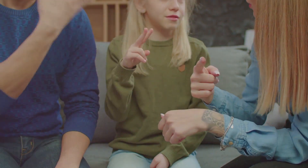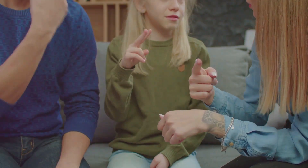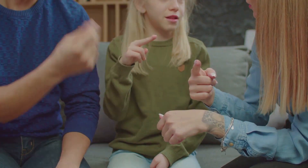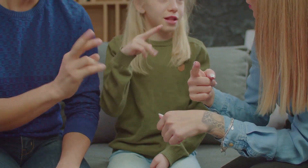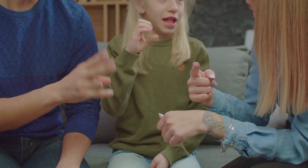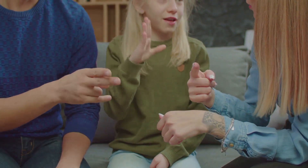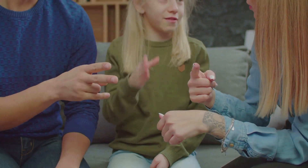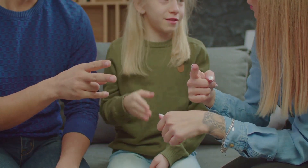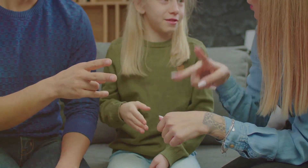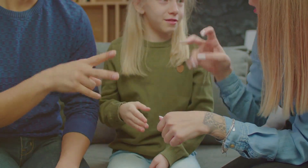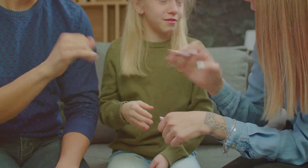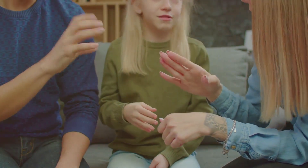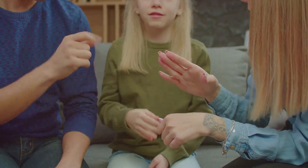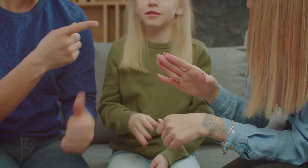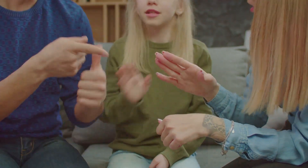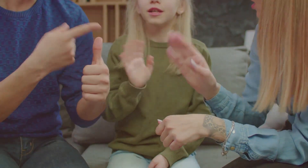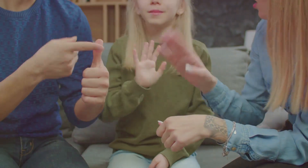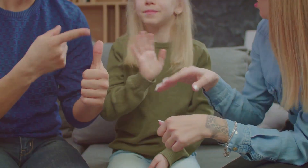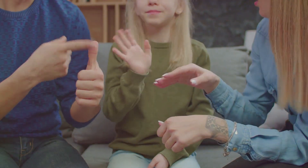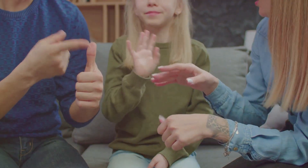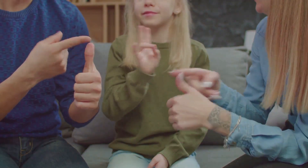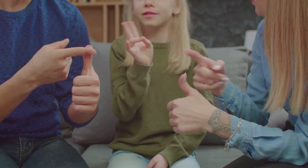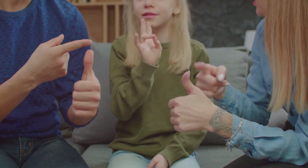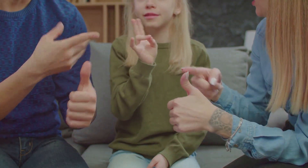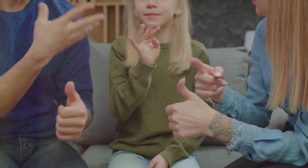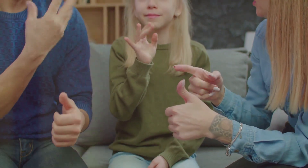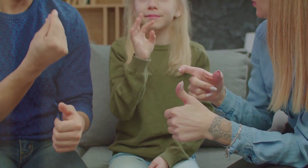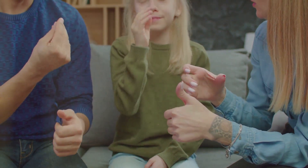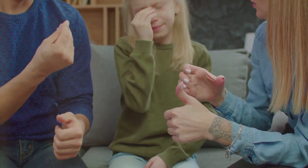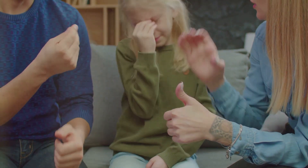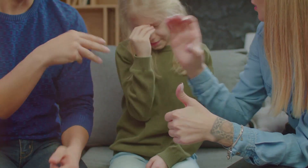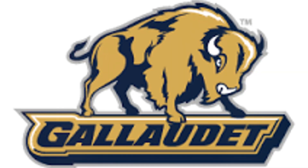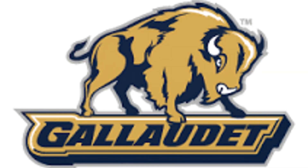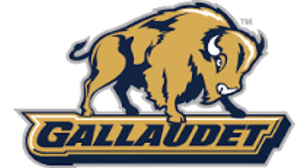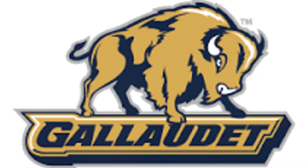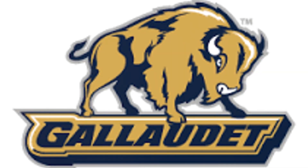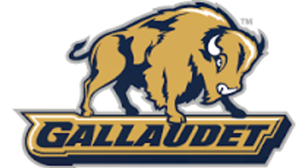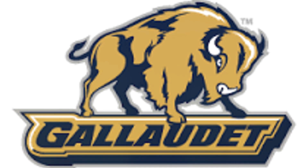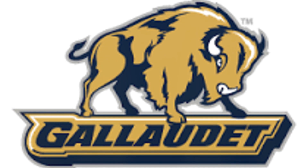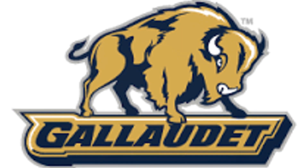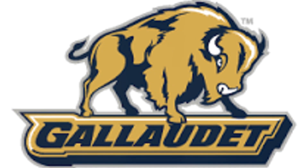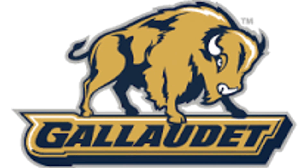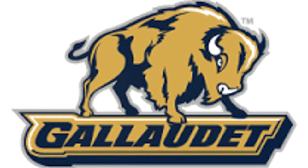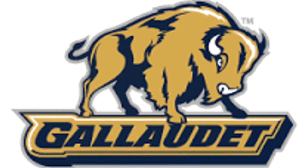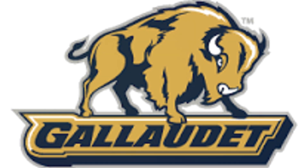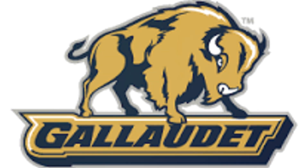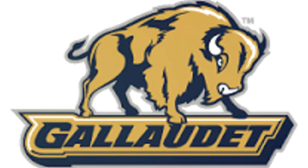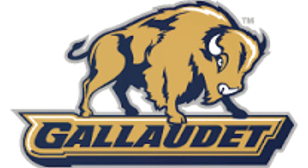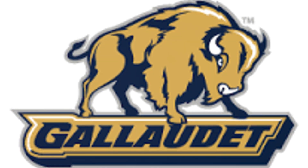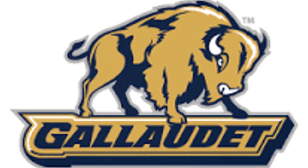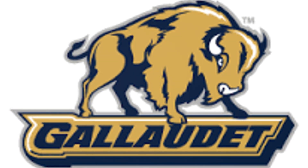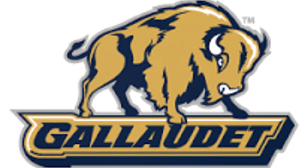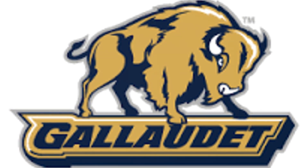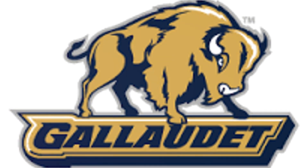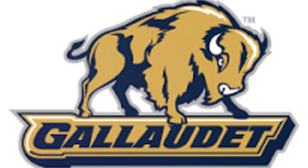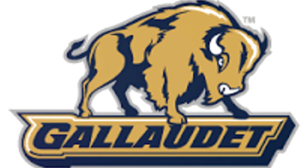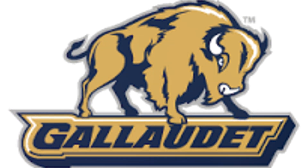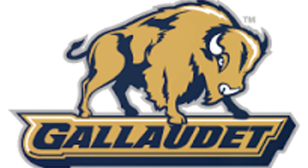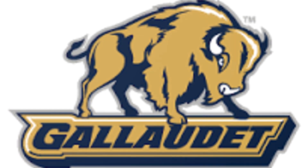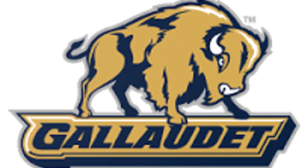was the Deaf President Now movement in 1988 at Gallaudet University. Picture this. A university primarily for